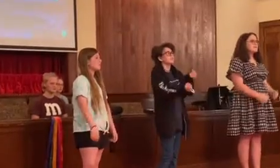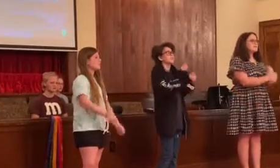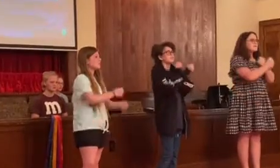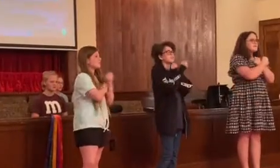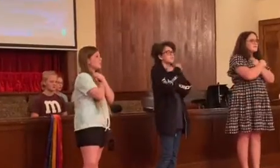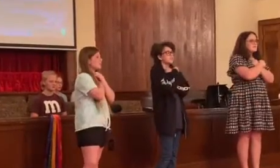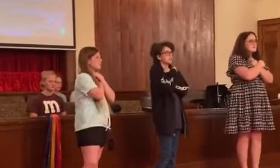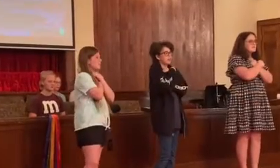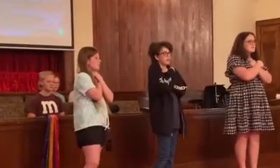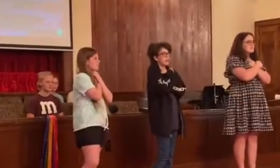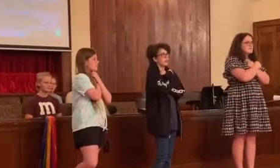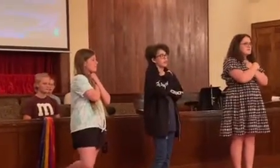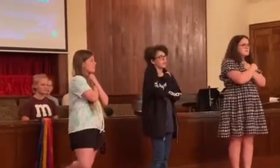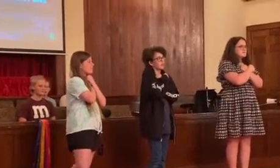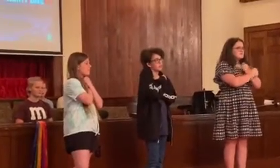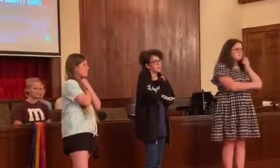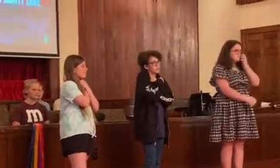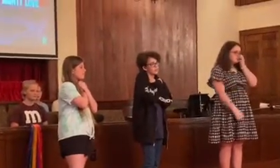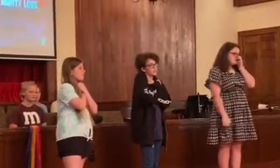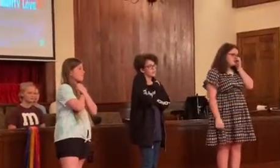God.